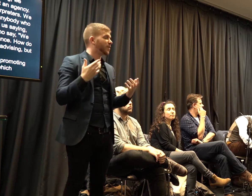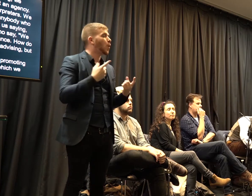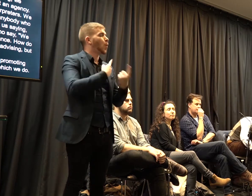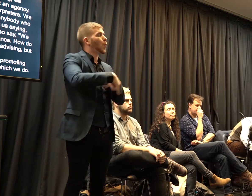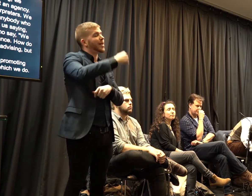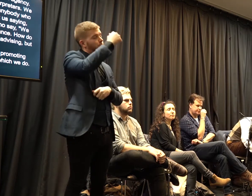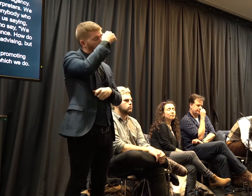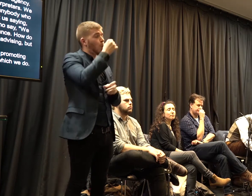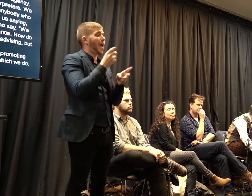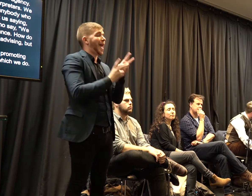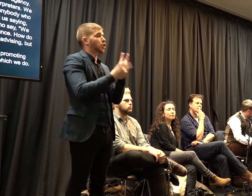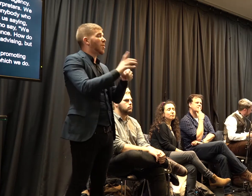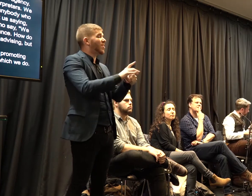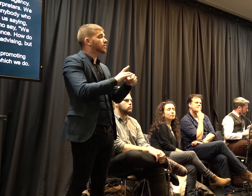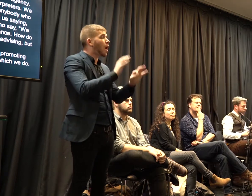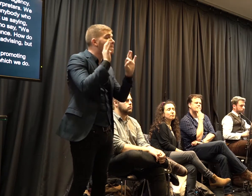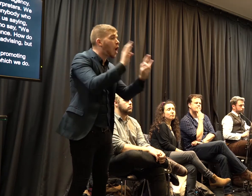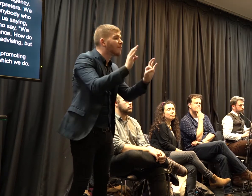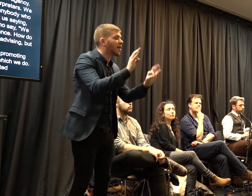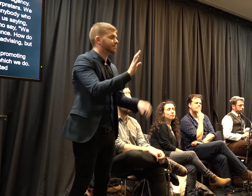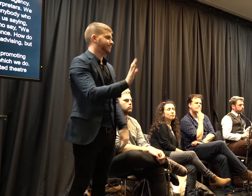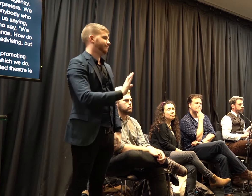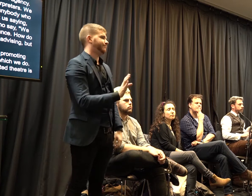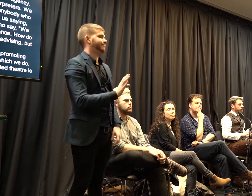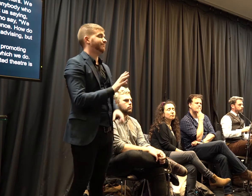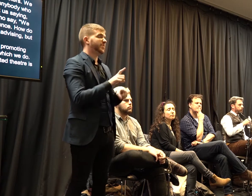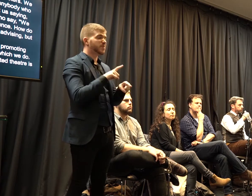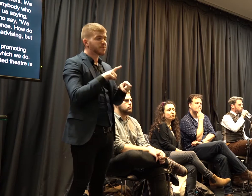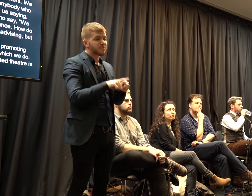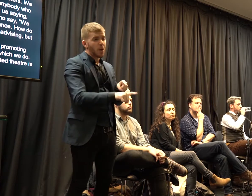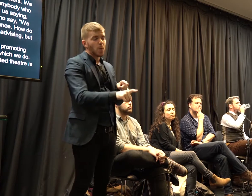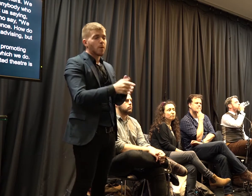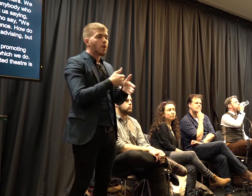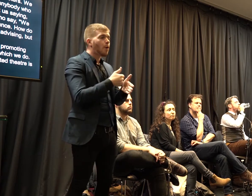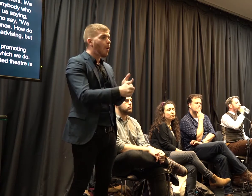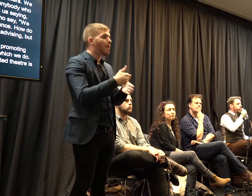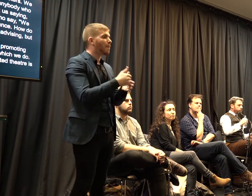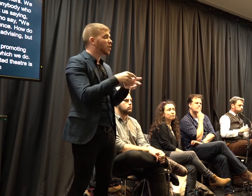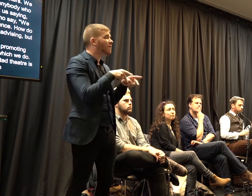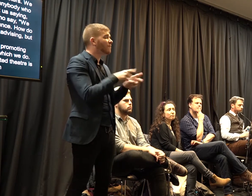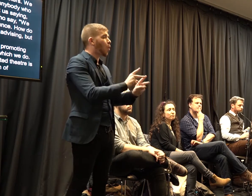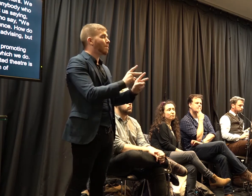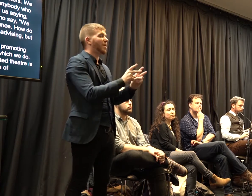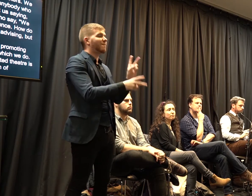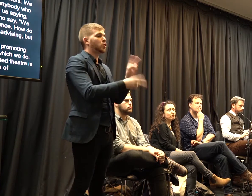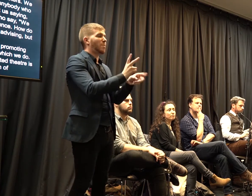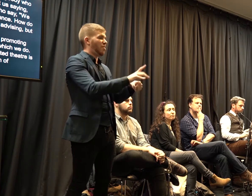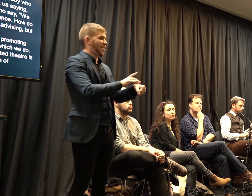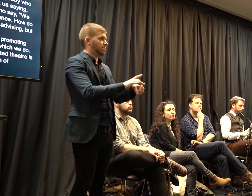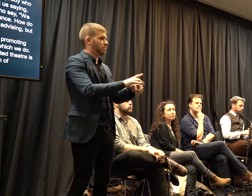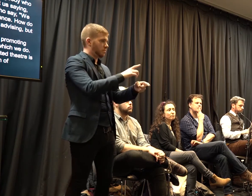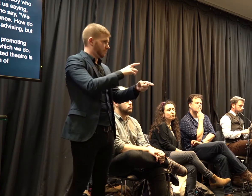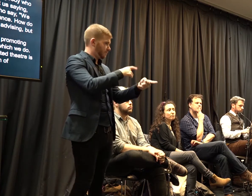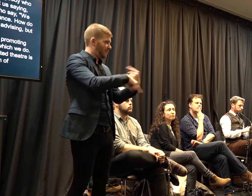know interpreted theatre is not perfect, and with the most common form of interpreted theatre, that being what